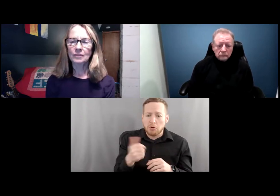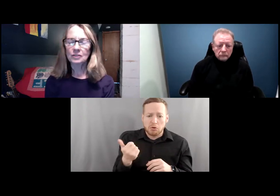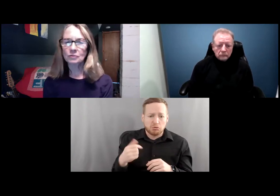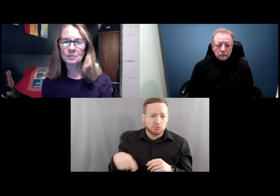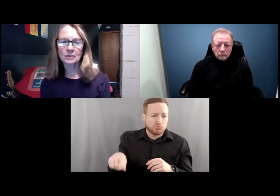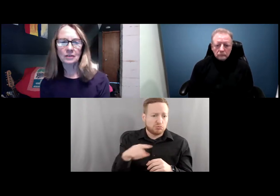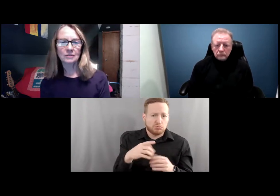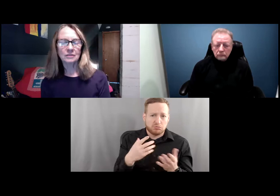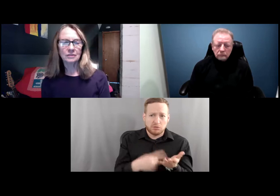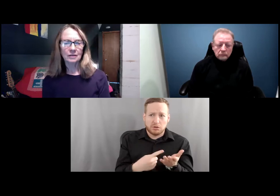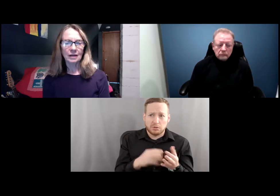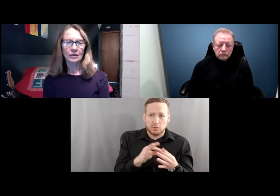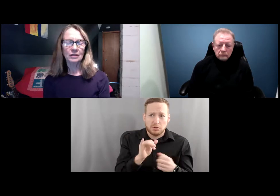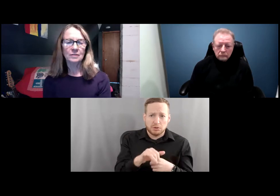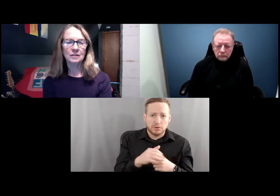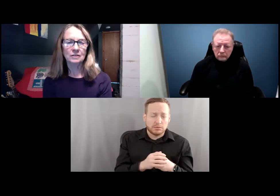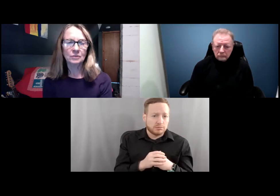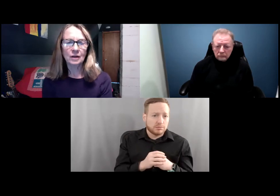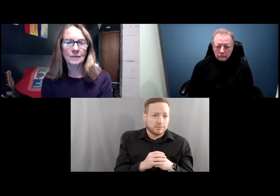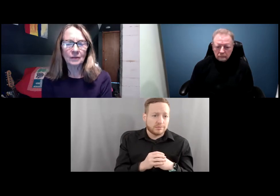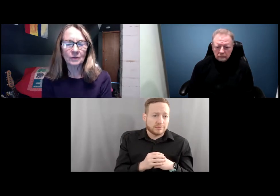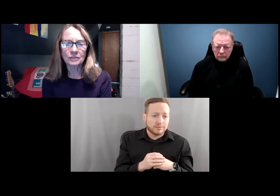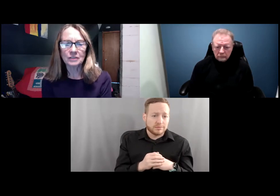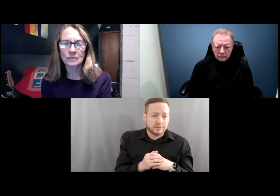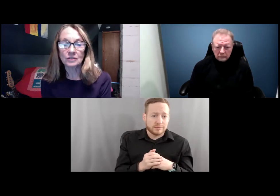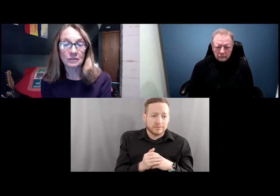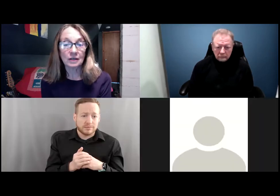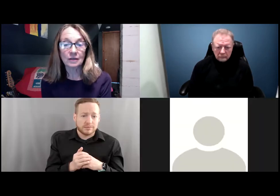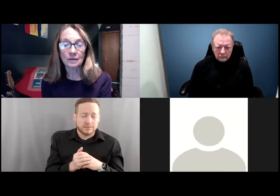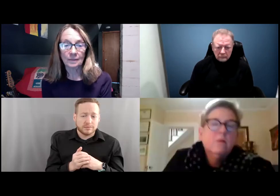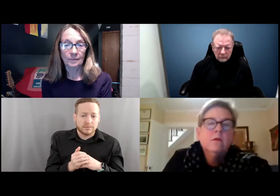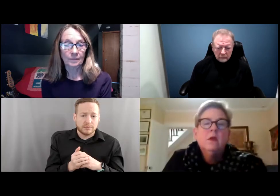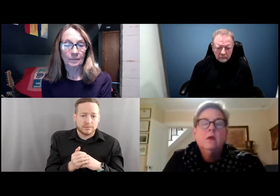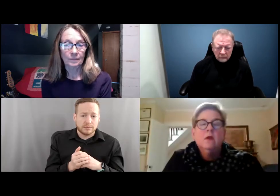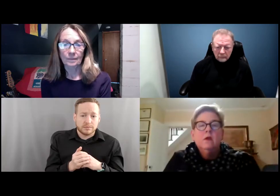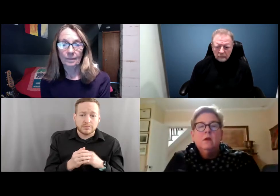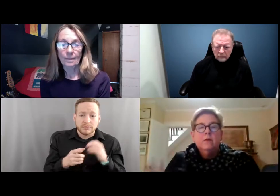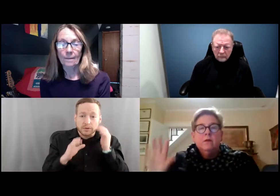the description of this ad hoc committee to accommodate what Christine just said.